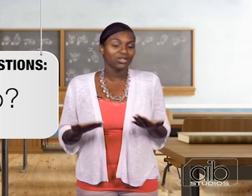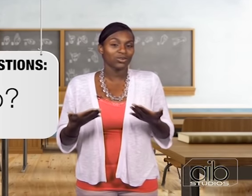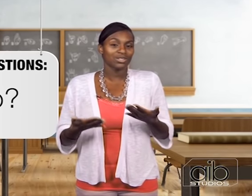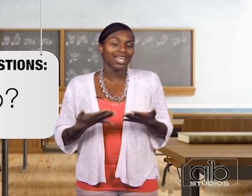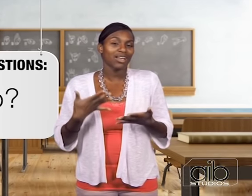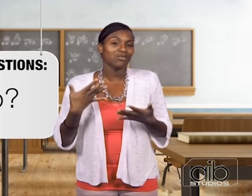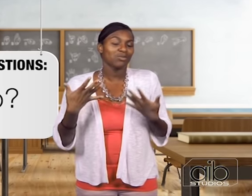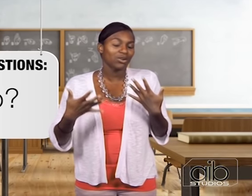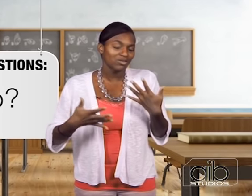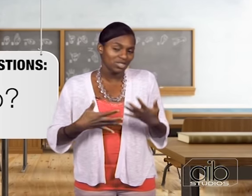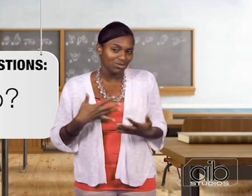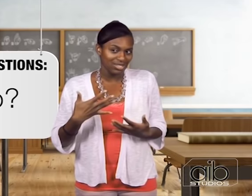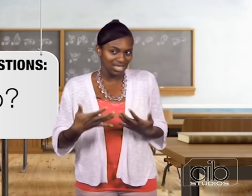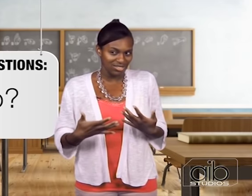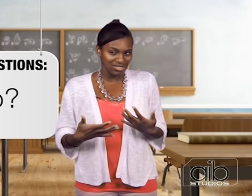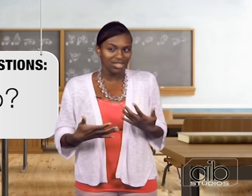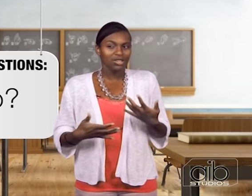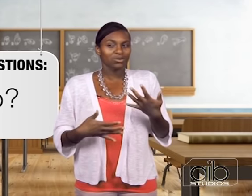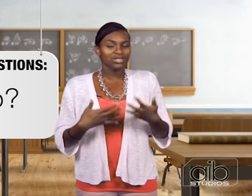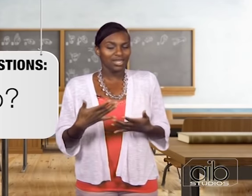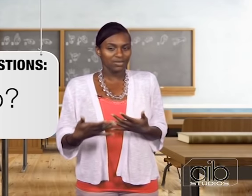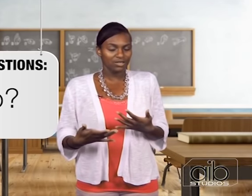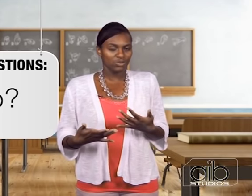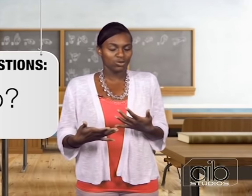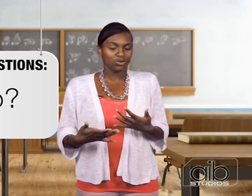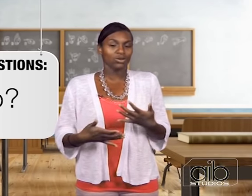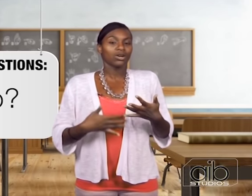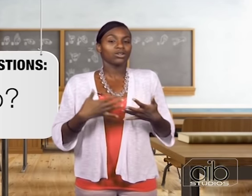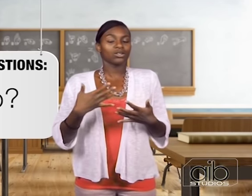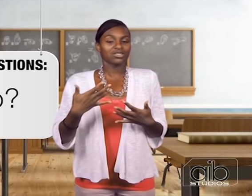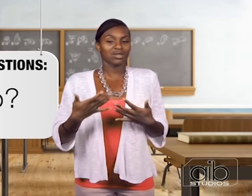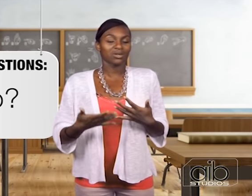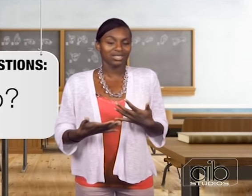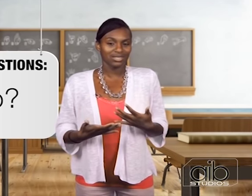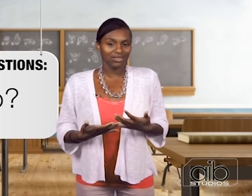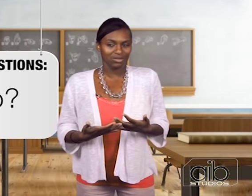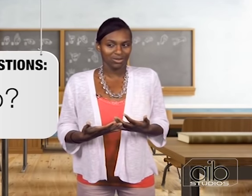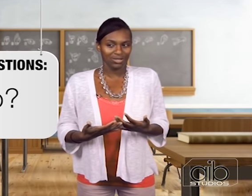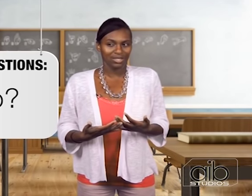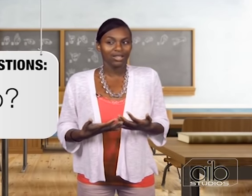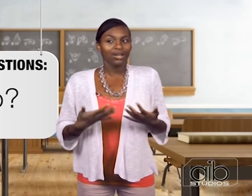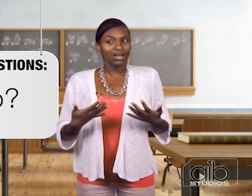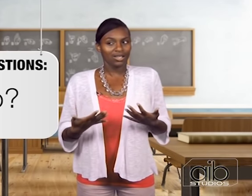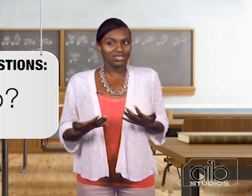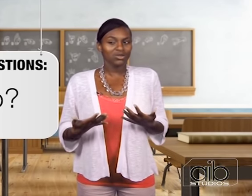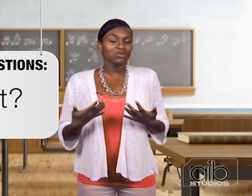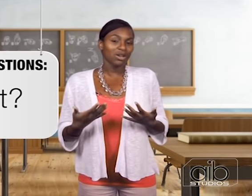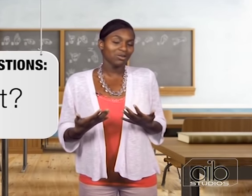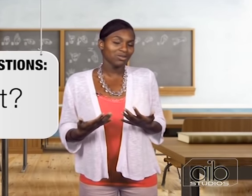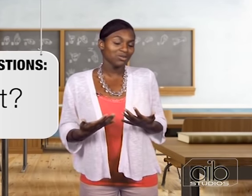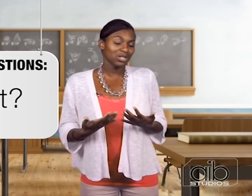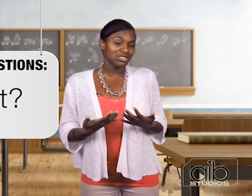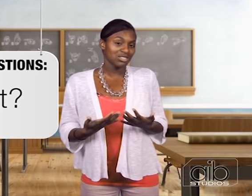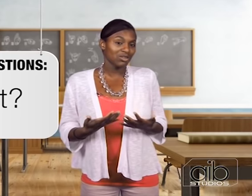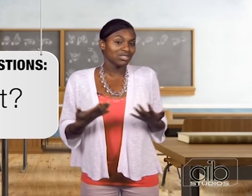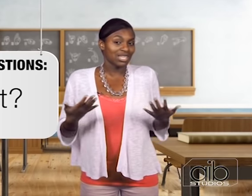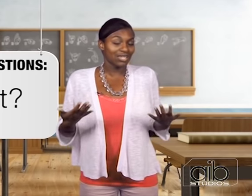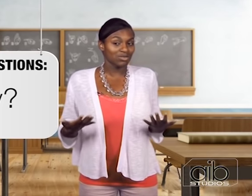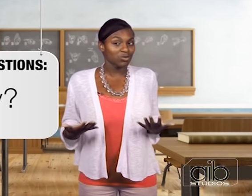order to have more of a communication with a deaf individual or someone in the deaf community. Also, you probably want to know the days of the